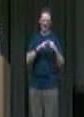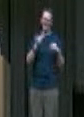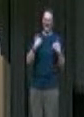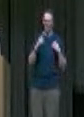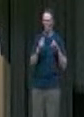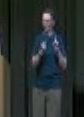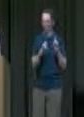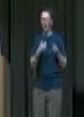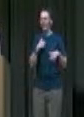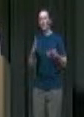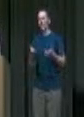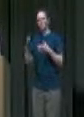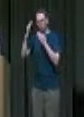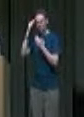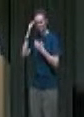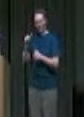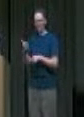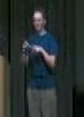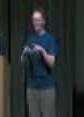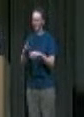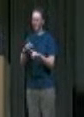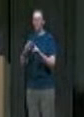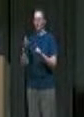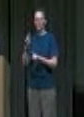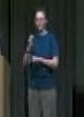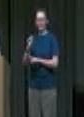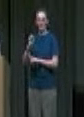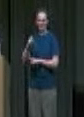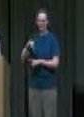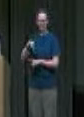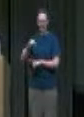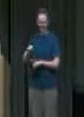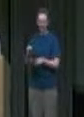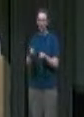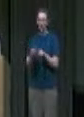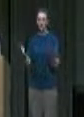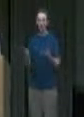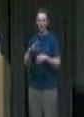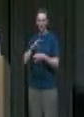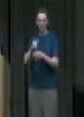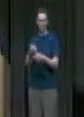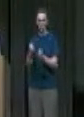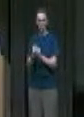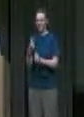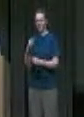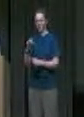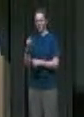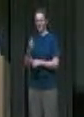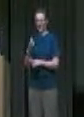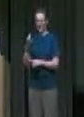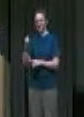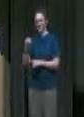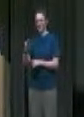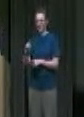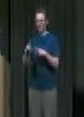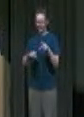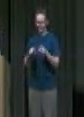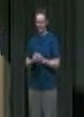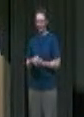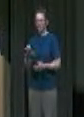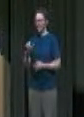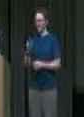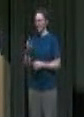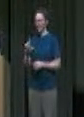to acknowledge others from US EPA that are also here that are part of the Gorge Dam team. So Carla